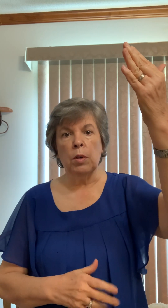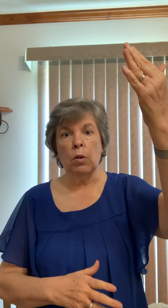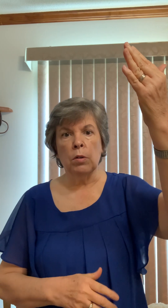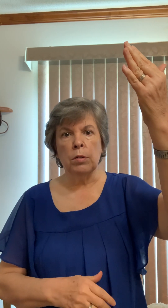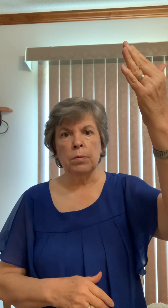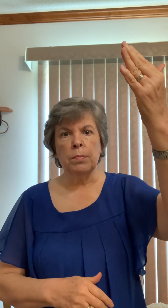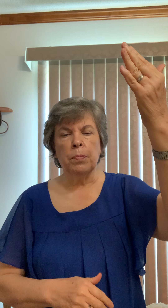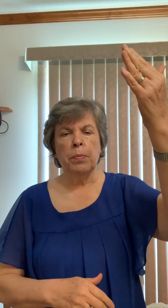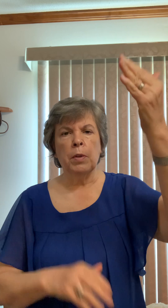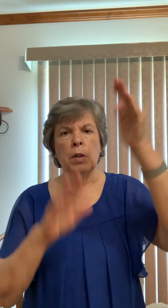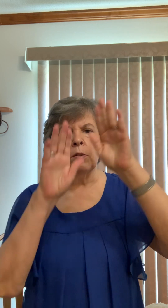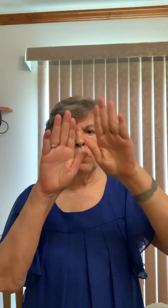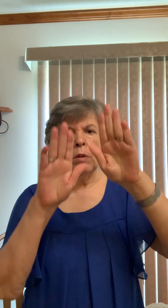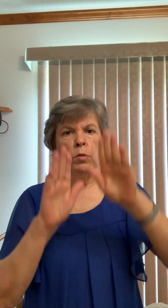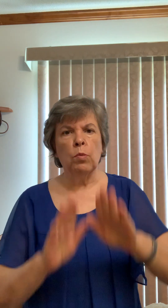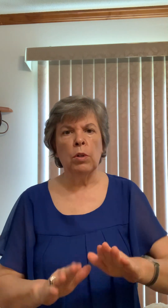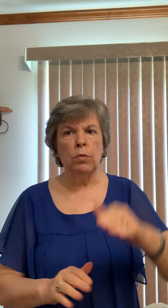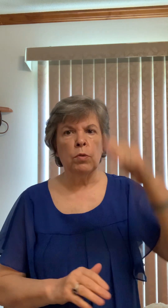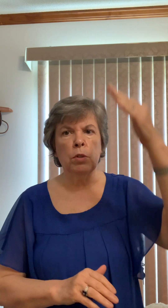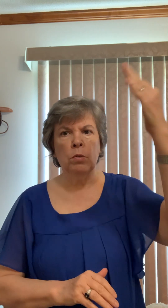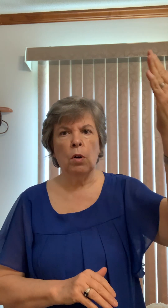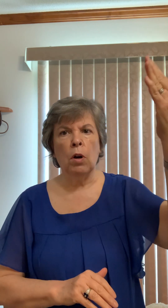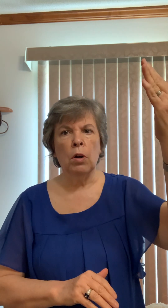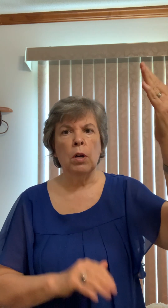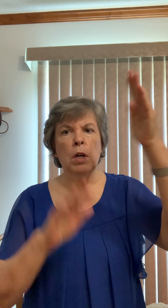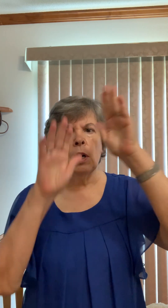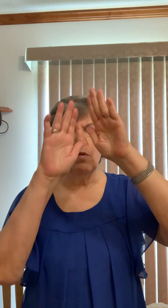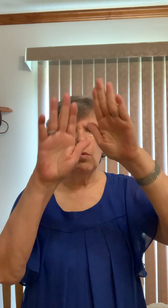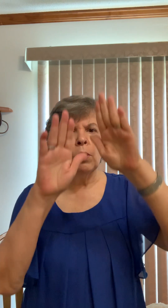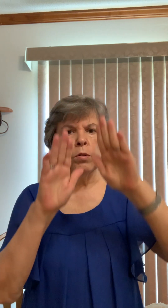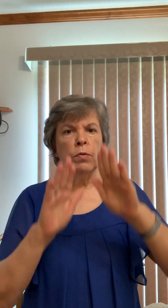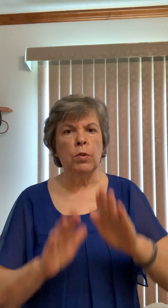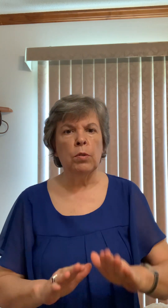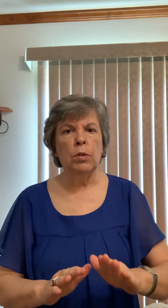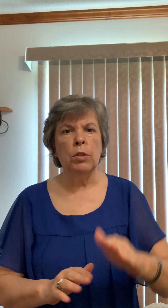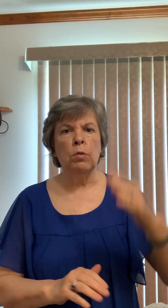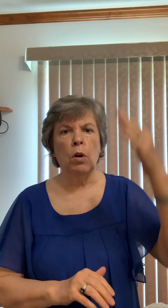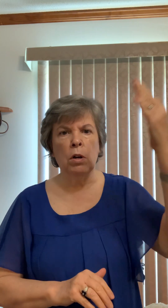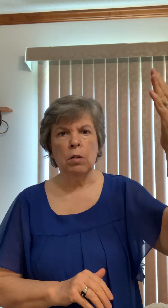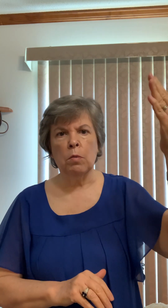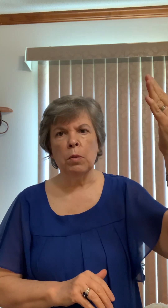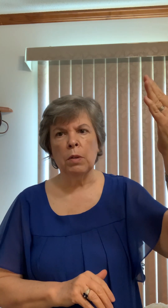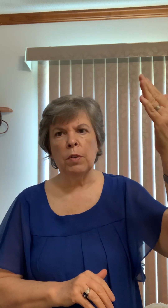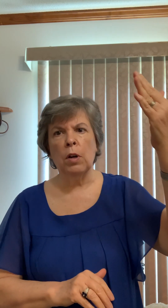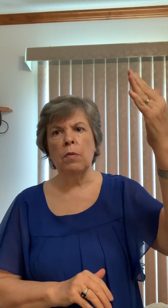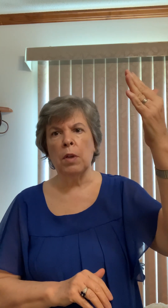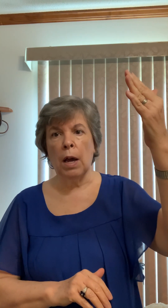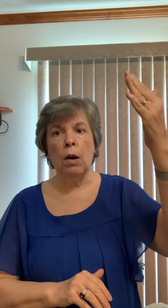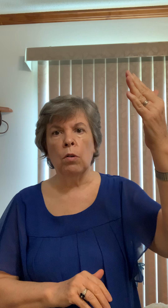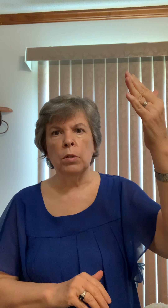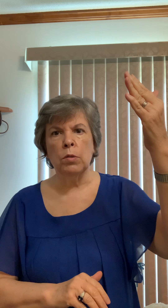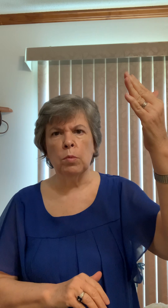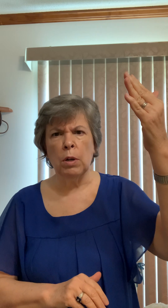art. Okay, so that's wonderful you are, how wonderful you are. And we're leaving off the how as well.